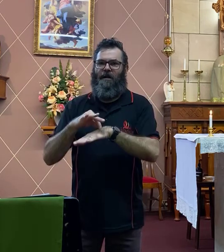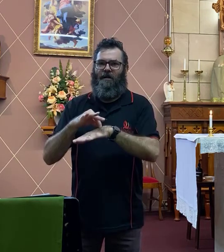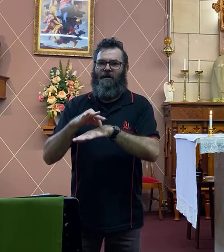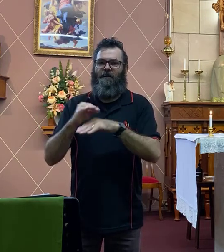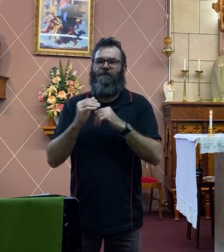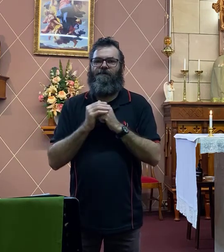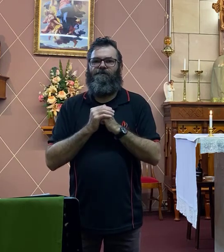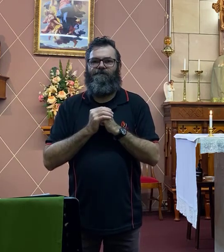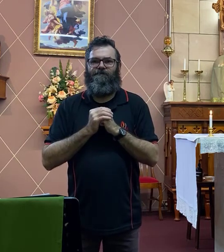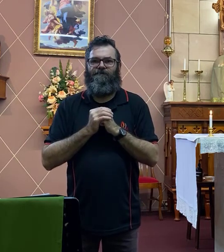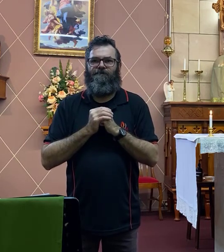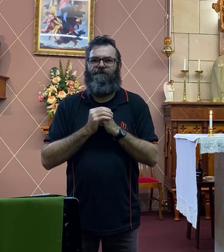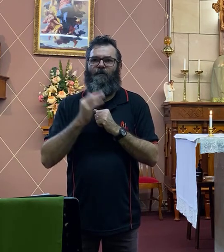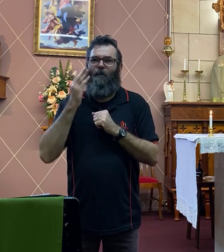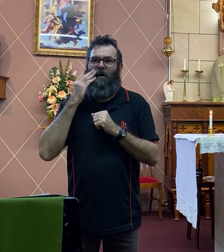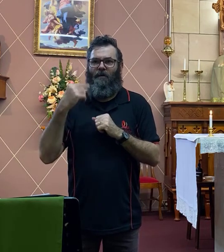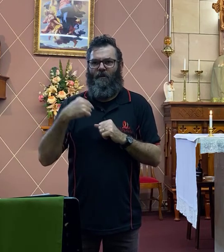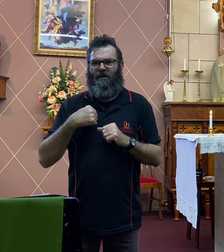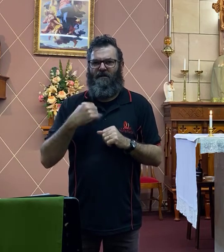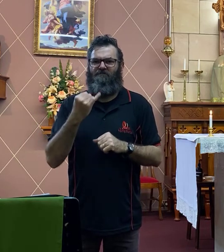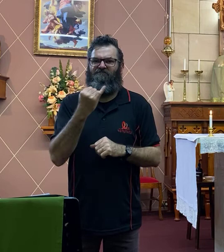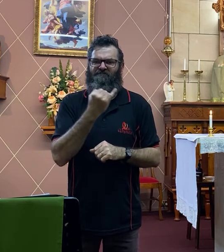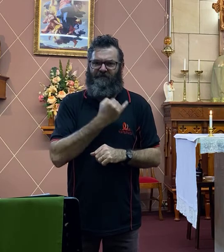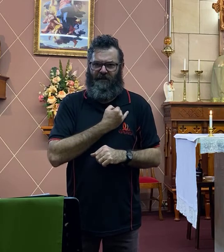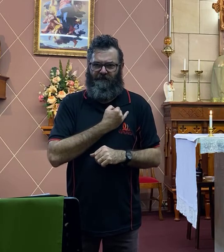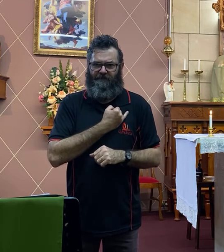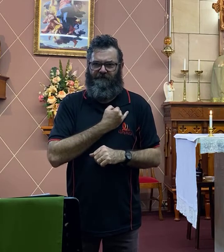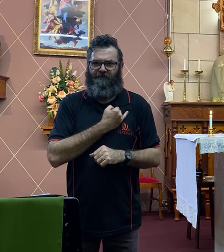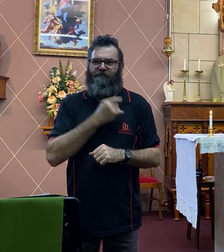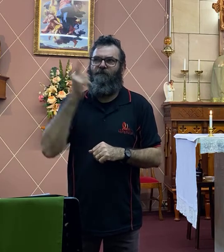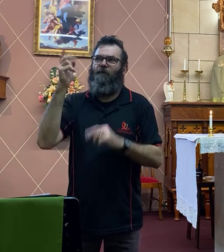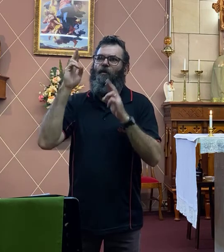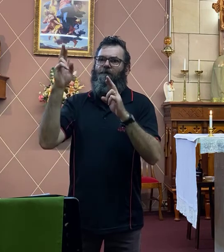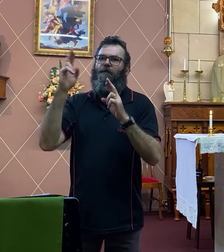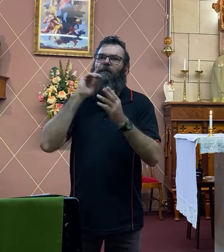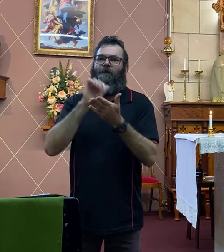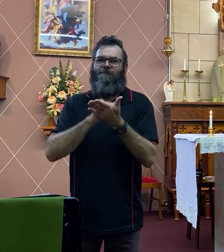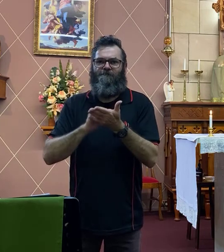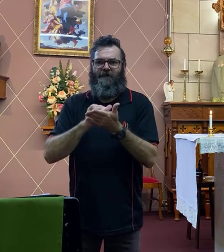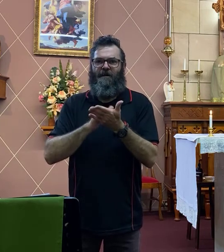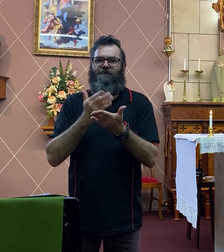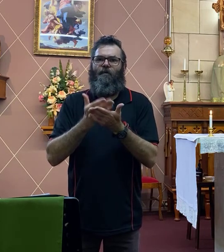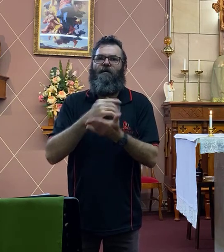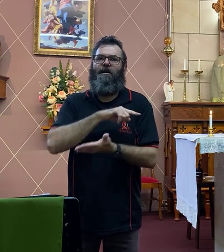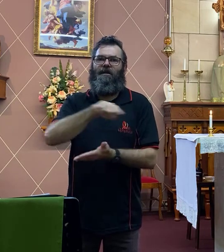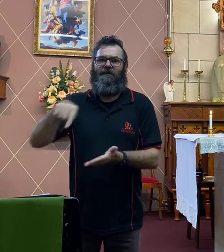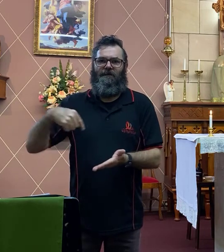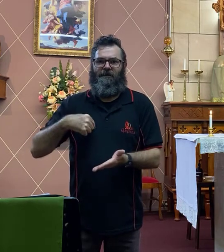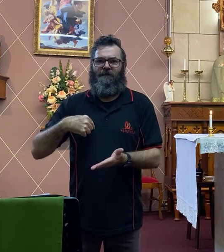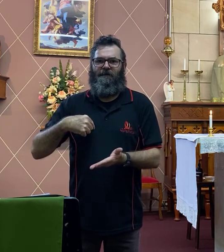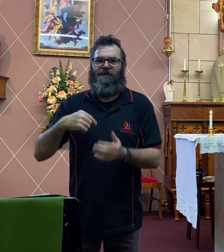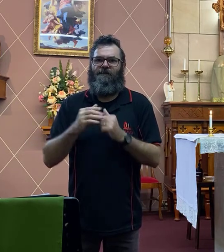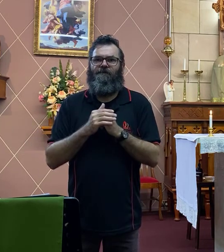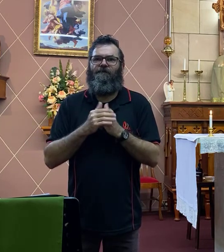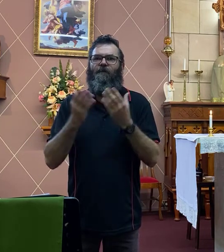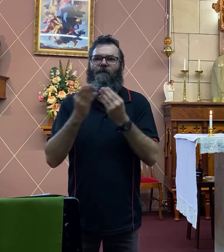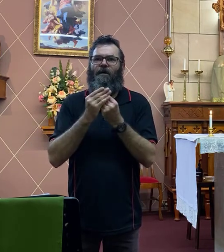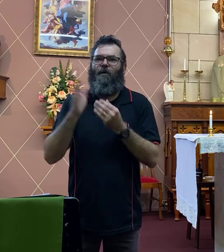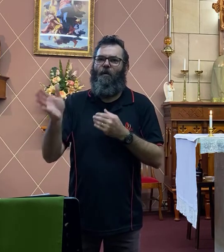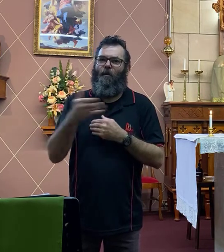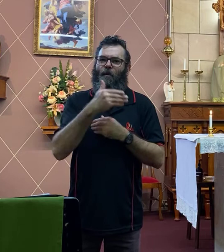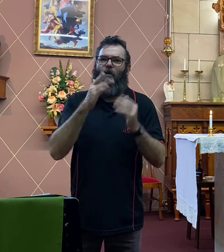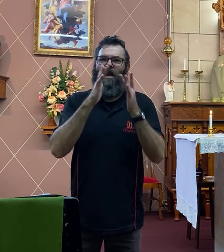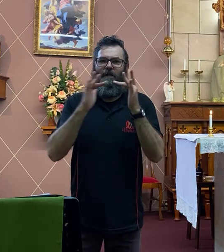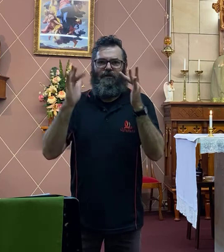sinning we had lost in disobedience. And so, Lord, with all the angels and saints, we too give